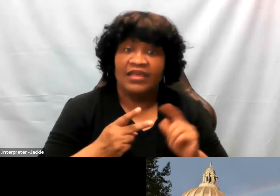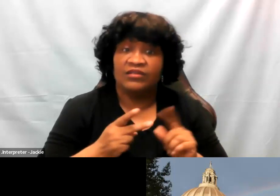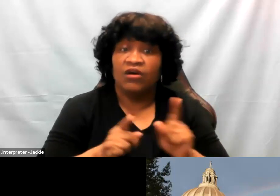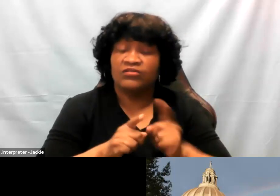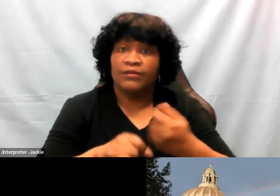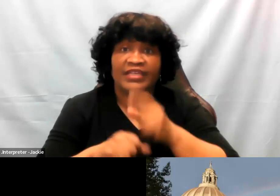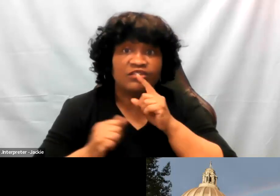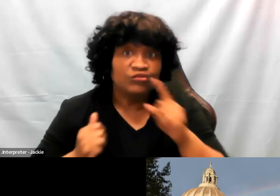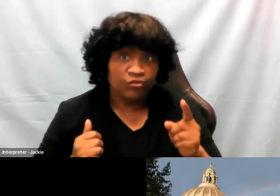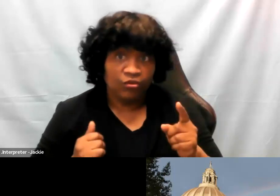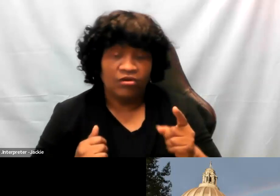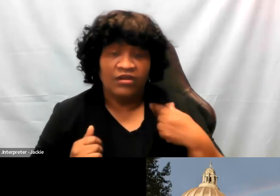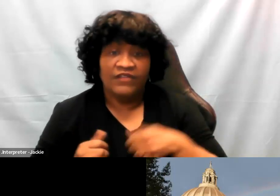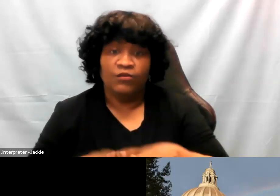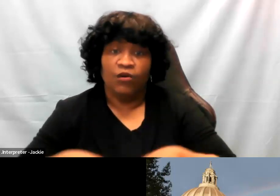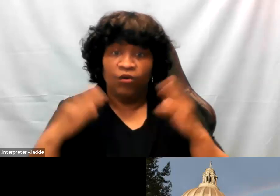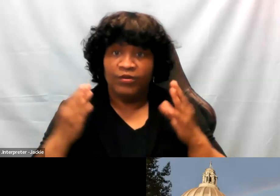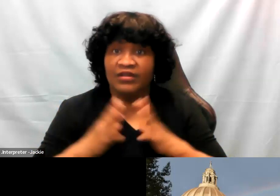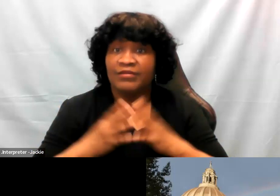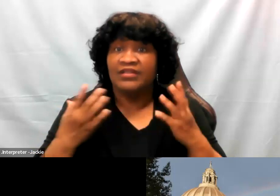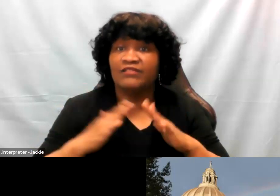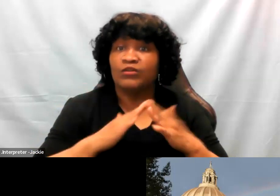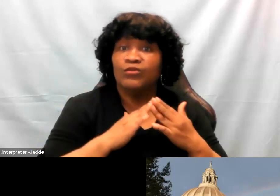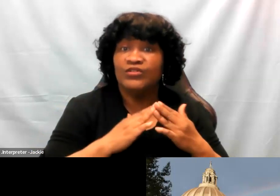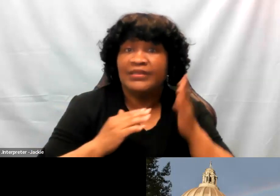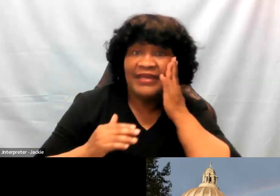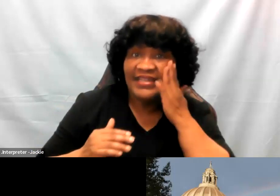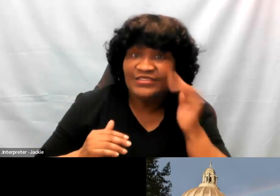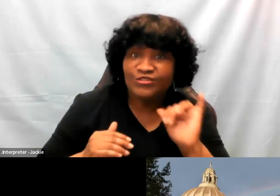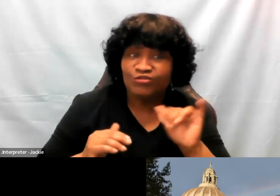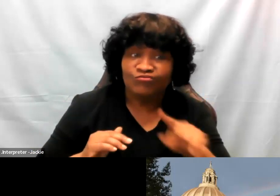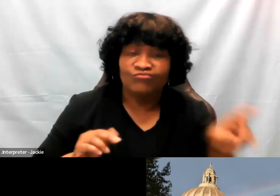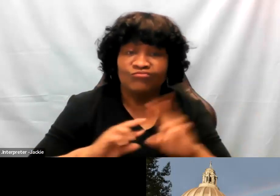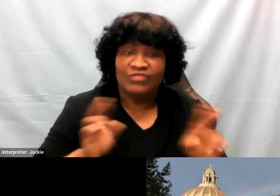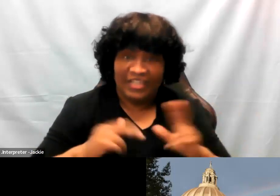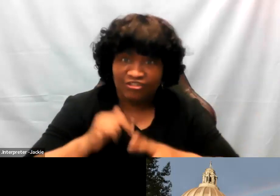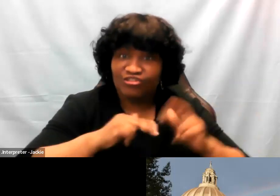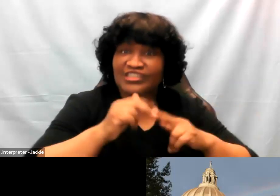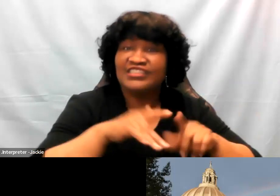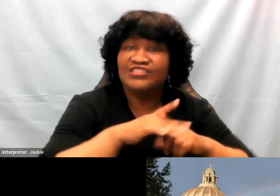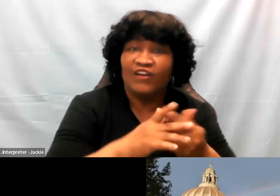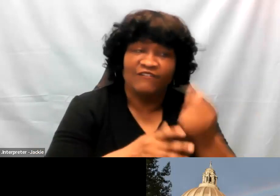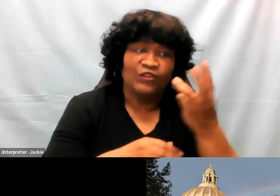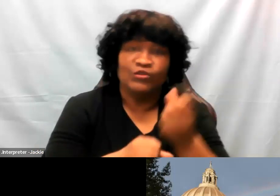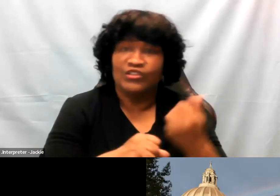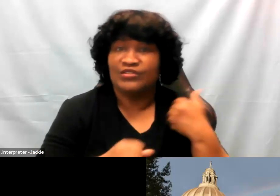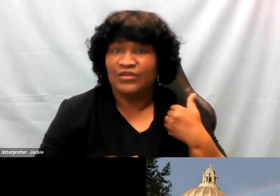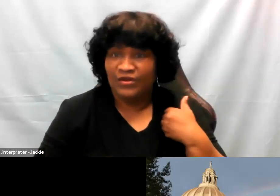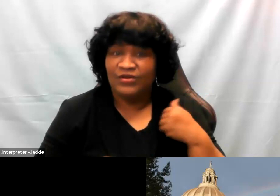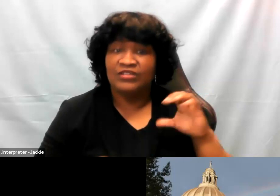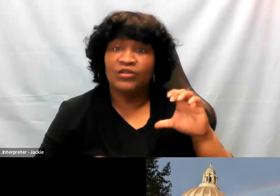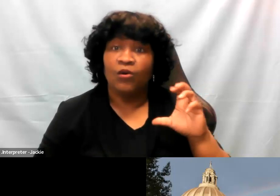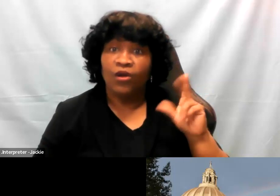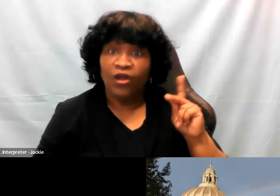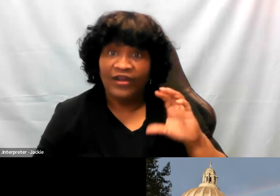ensuring we are opening up a lot of the community beds that construction had started on a few years ago. So in Clark